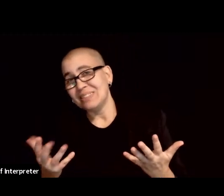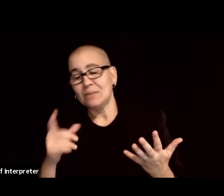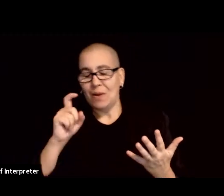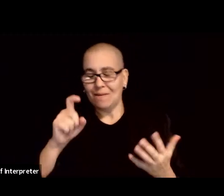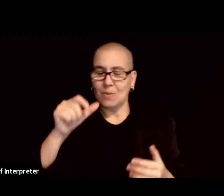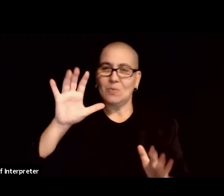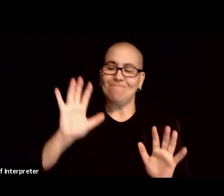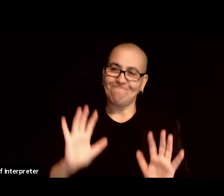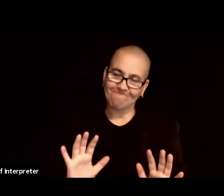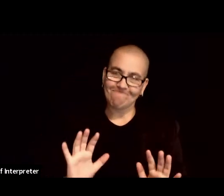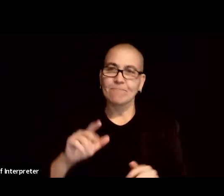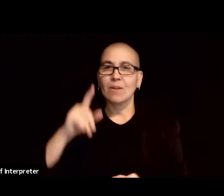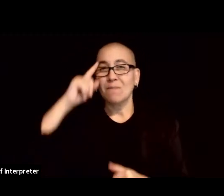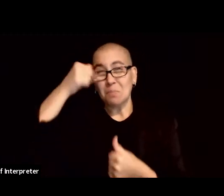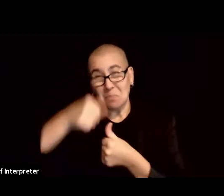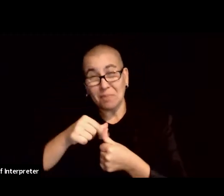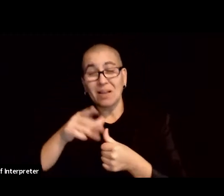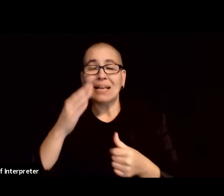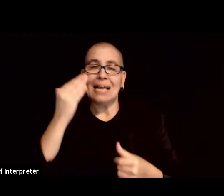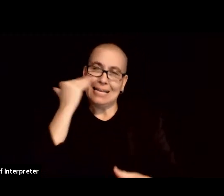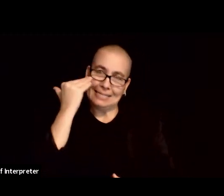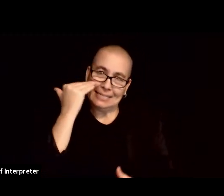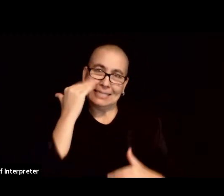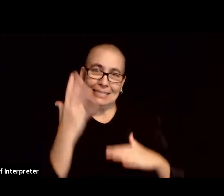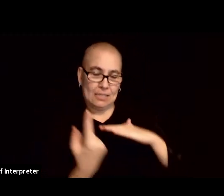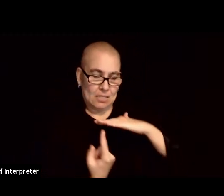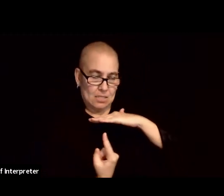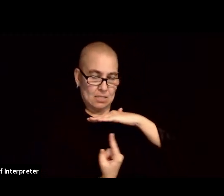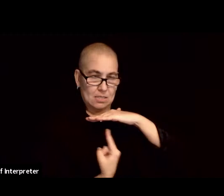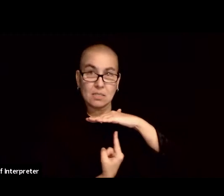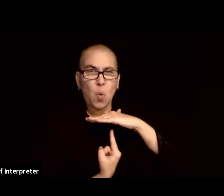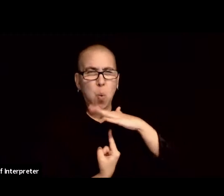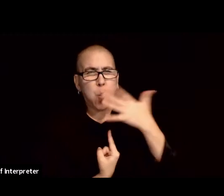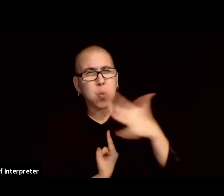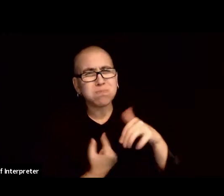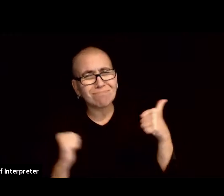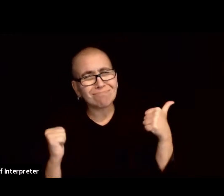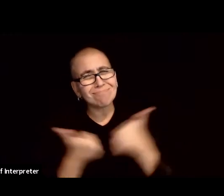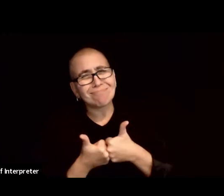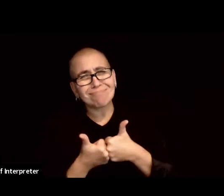isolating our state from what's happening in other states.